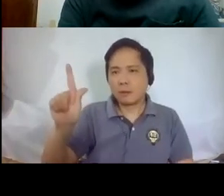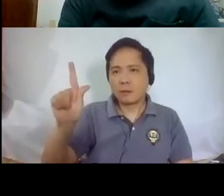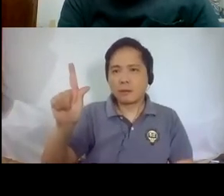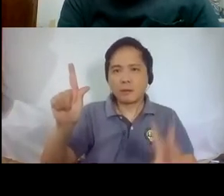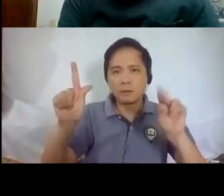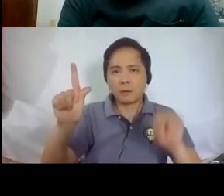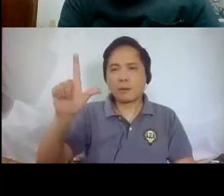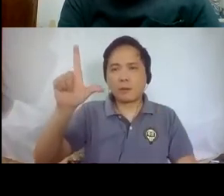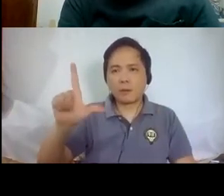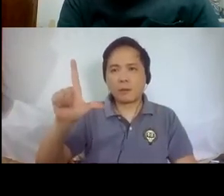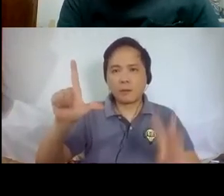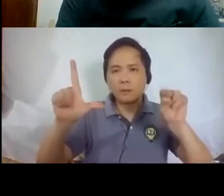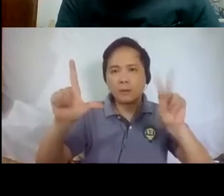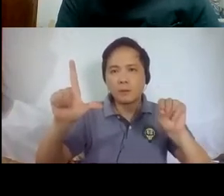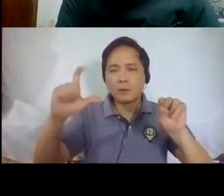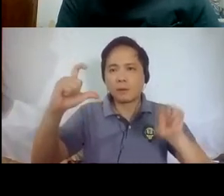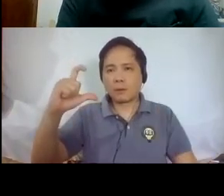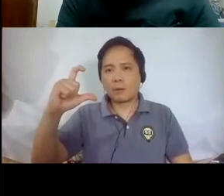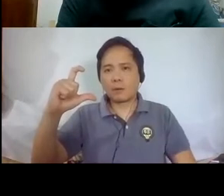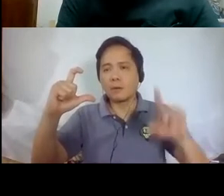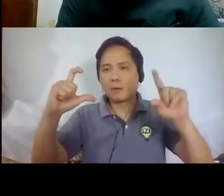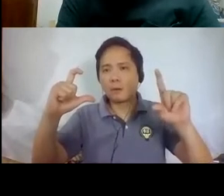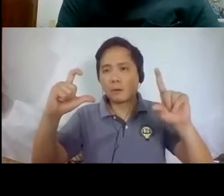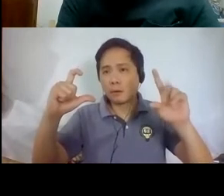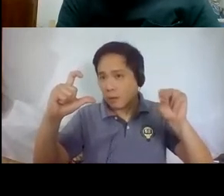No, no, no. Getting closer.